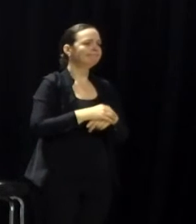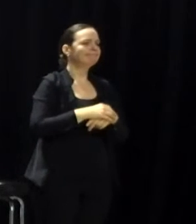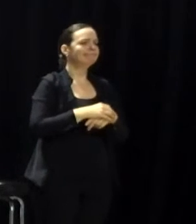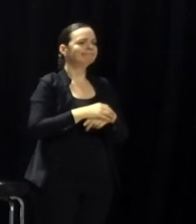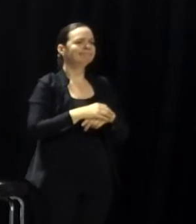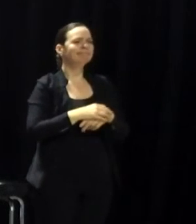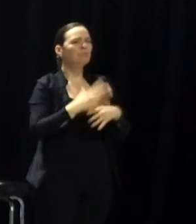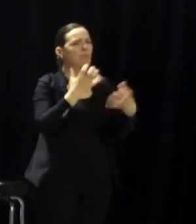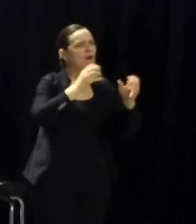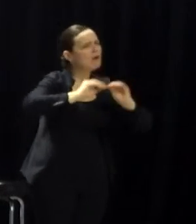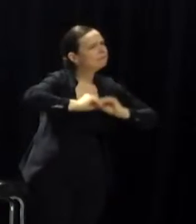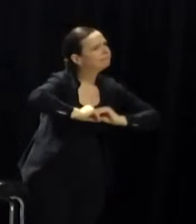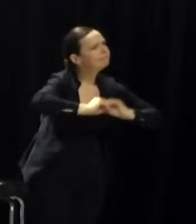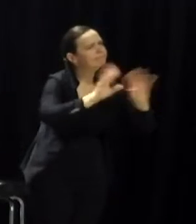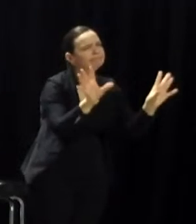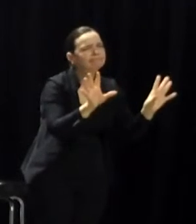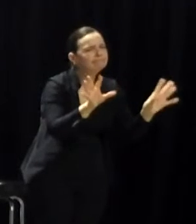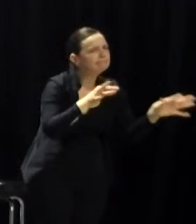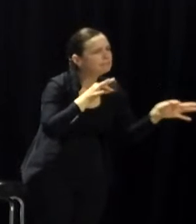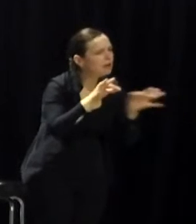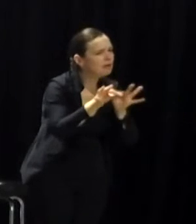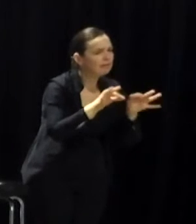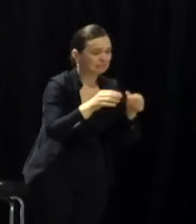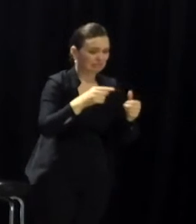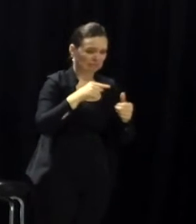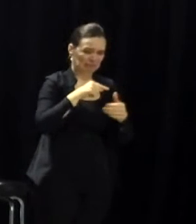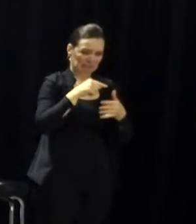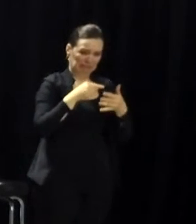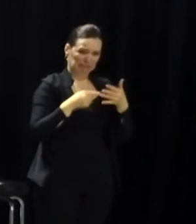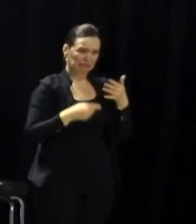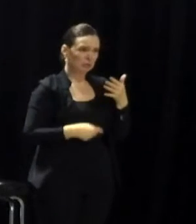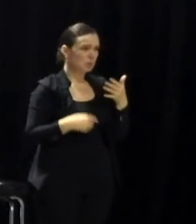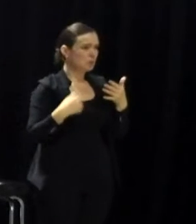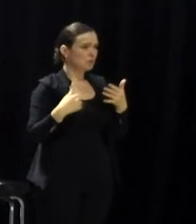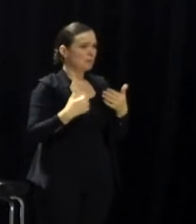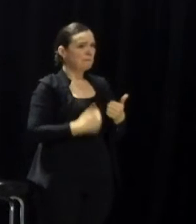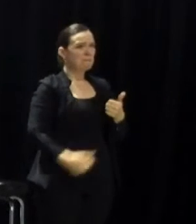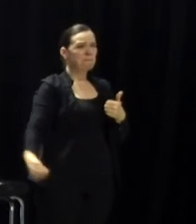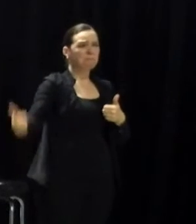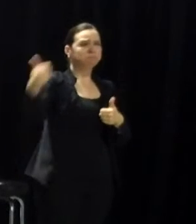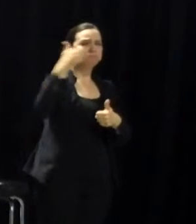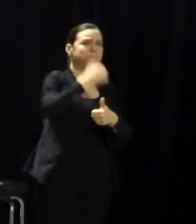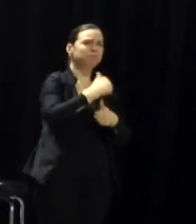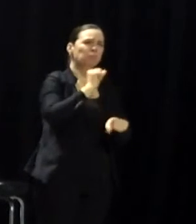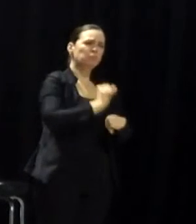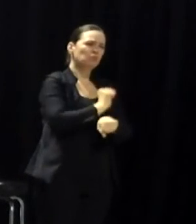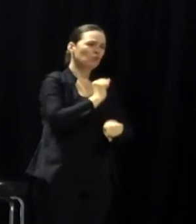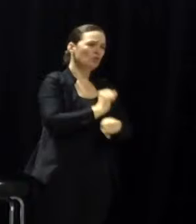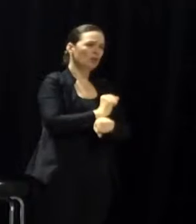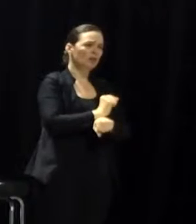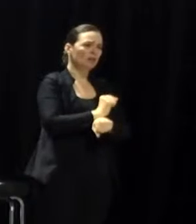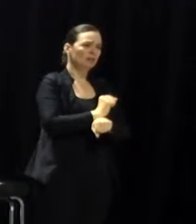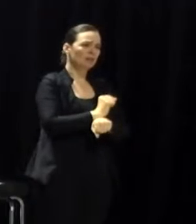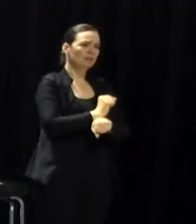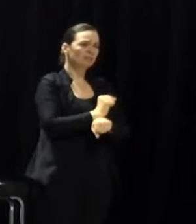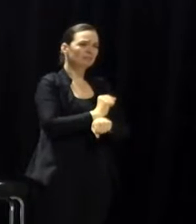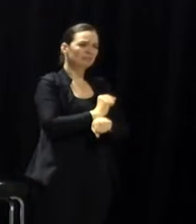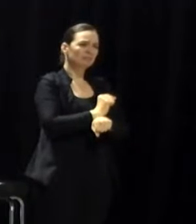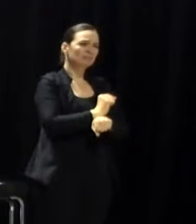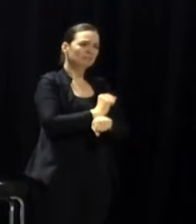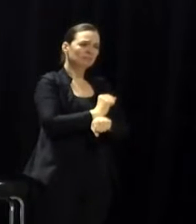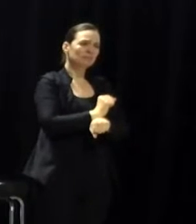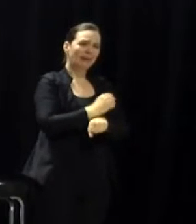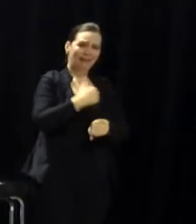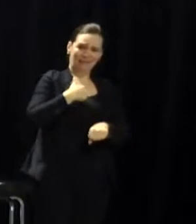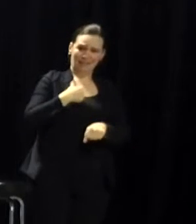probably the most important work I will ever do as your county executive. I